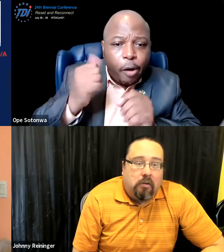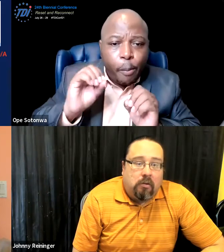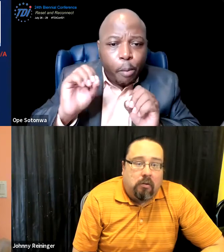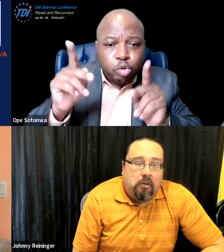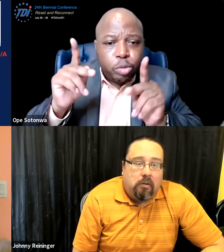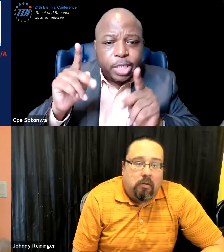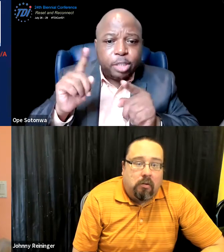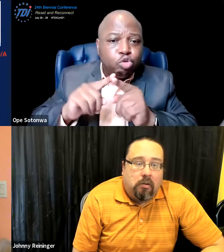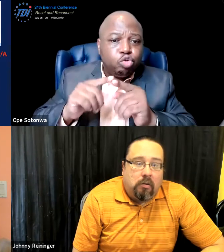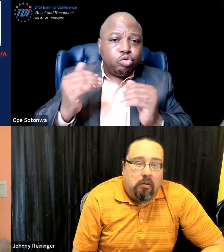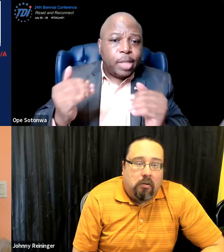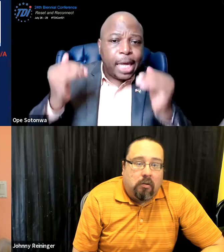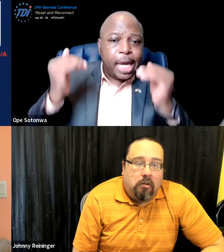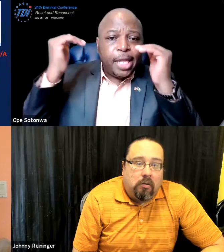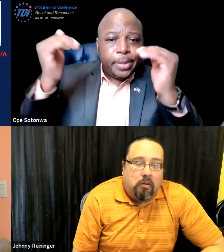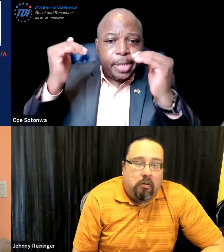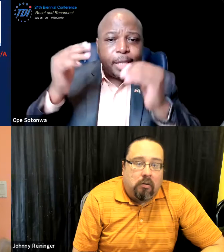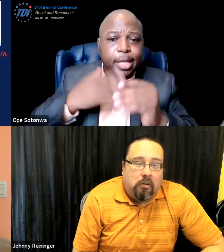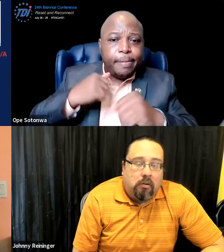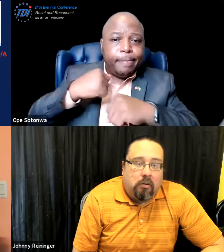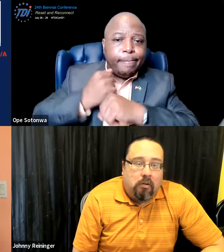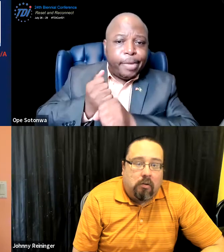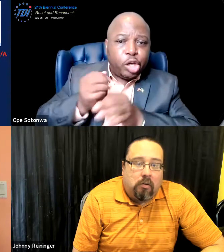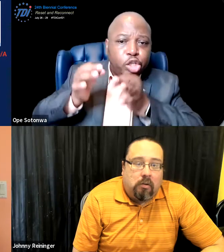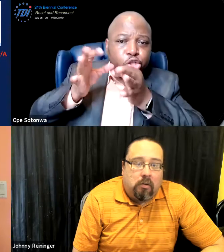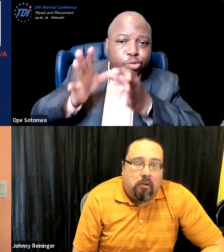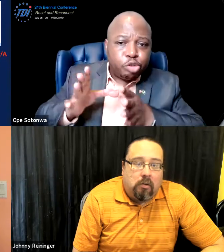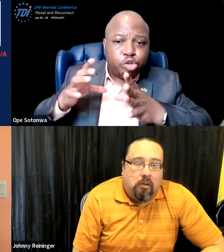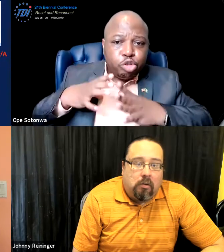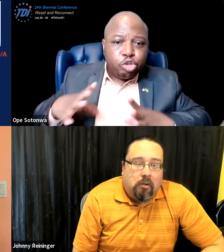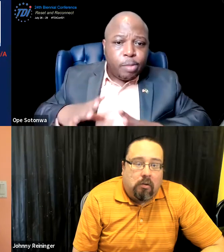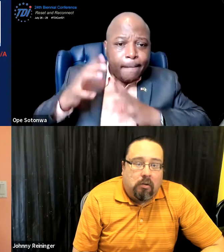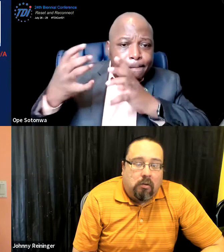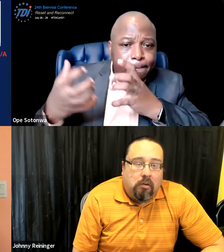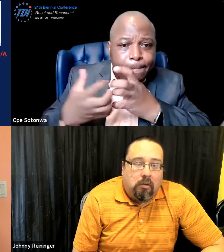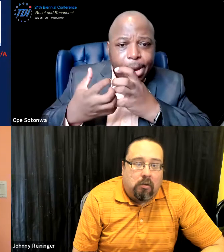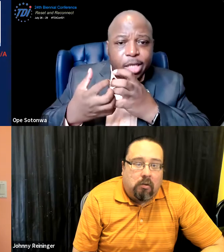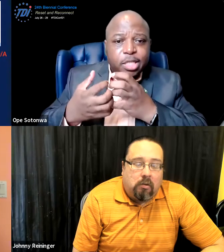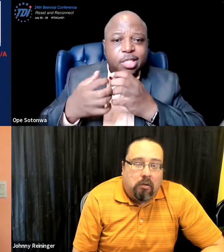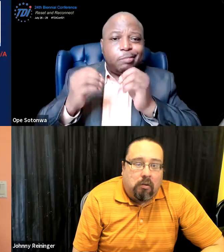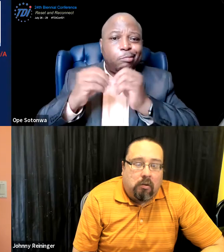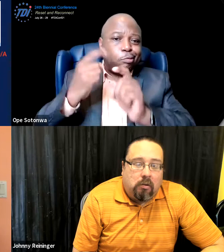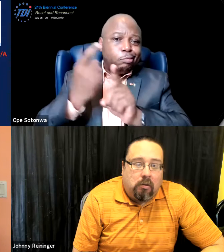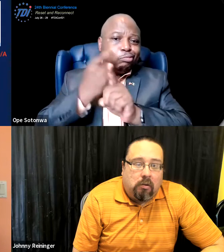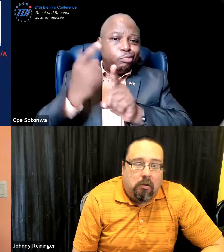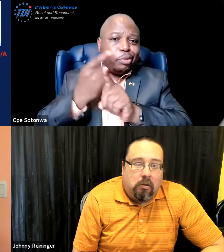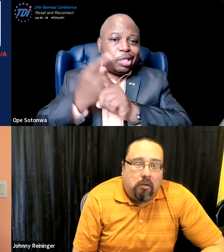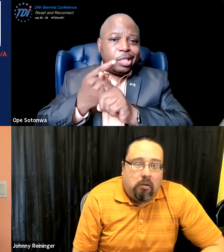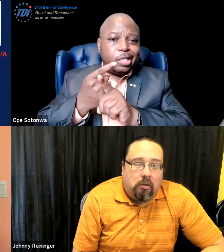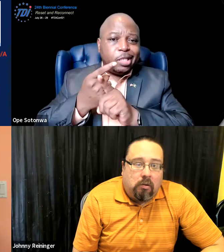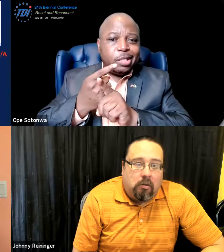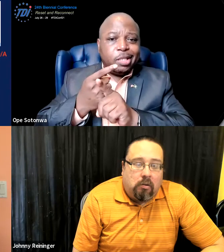of allowing any type of interpreter to work, and we can really enhance that experience for consumers